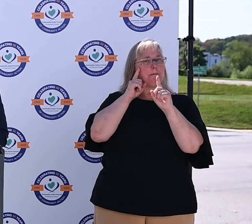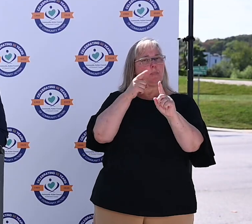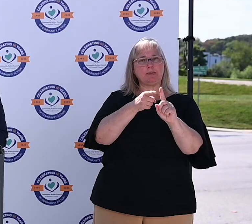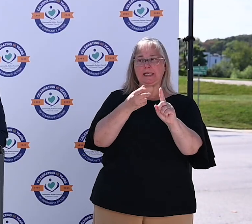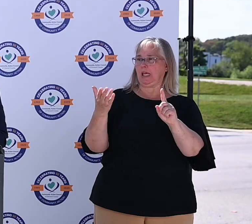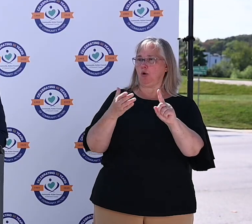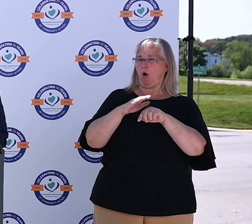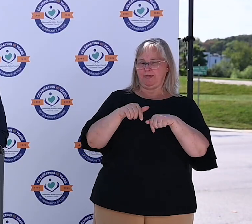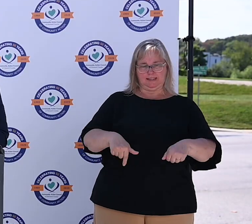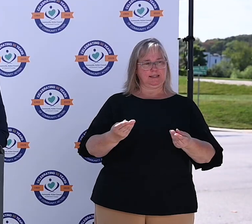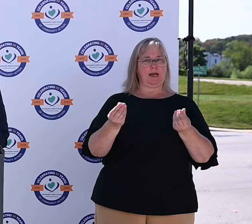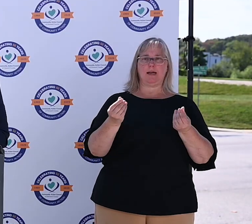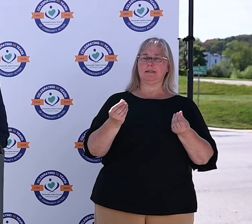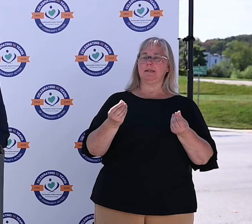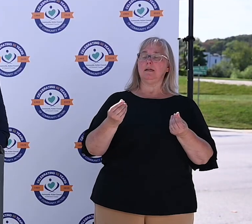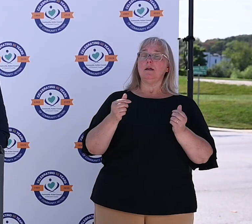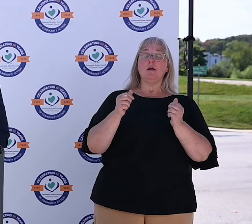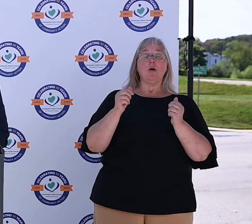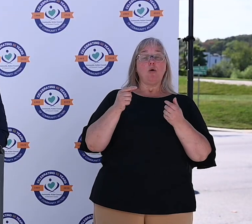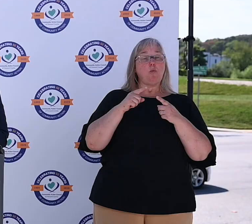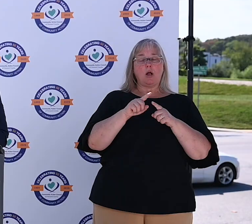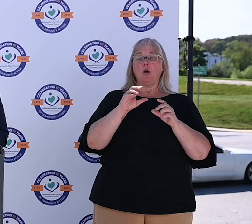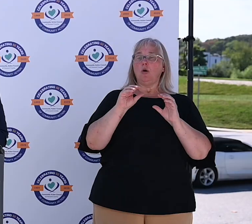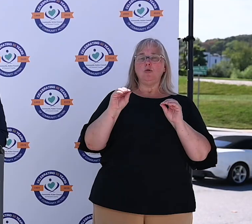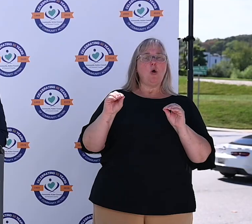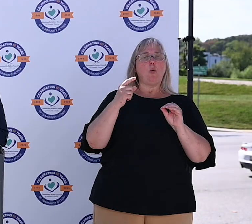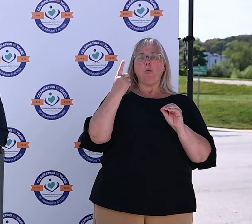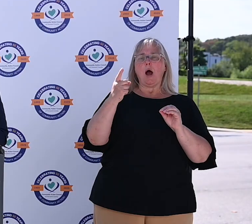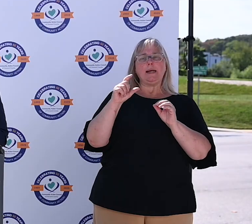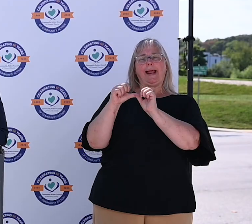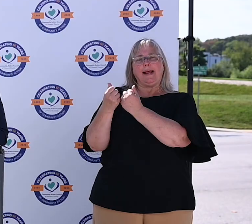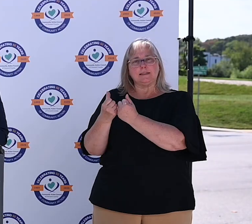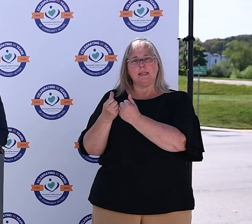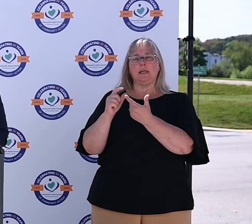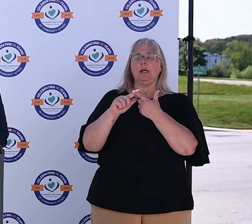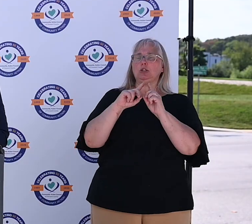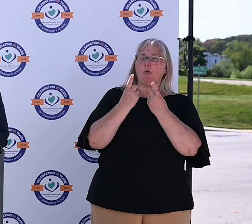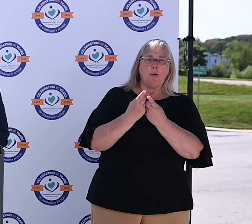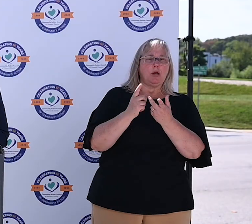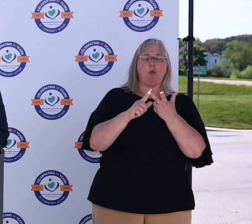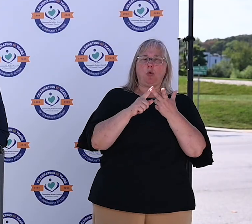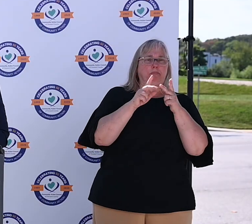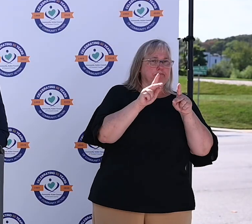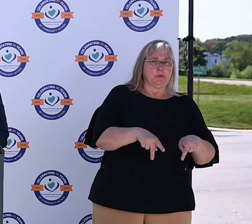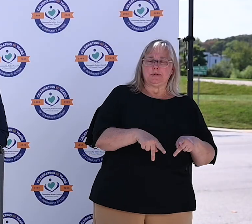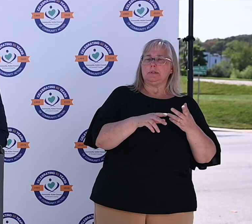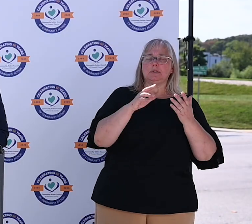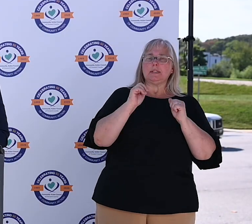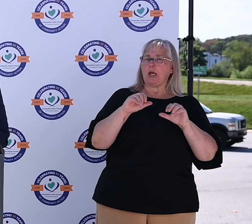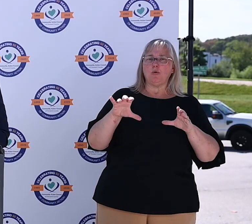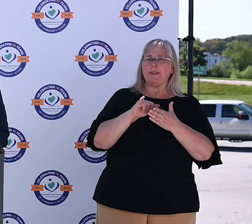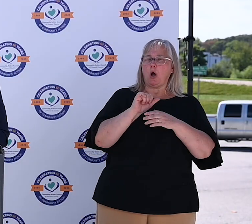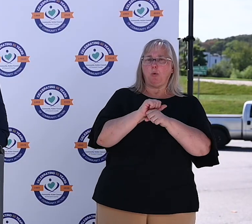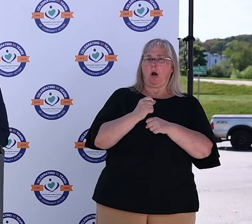here on this site. And while no single agency department, or individual can do